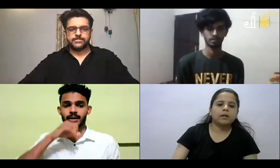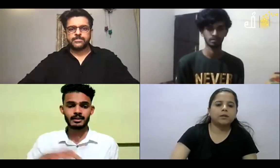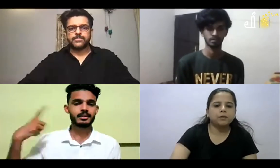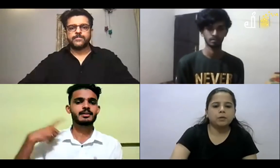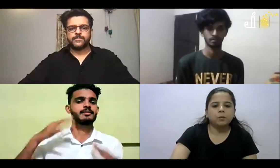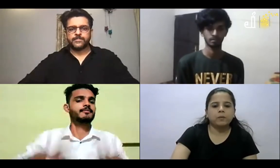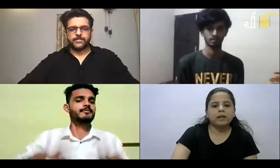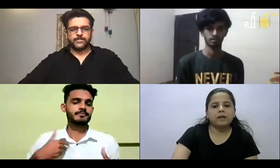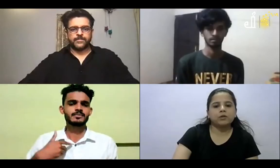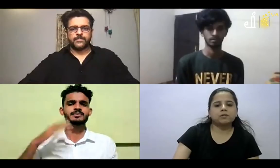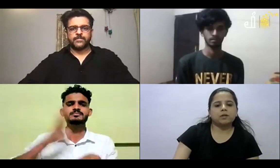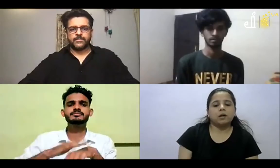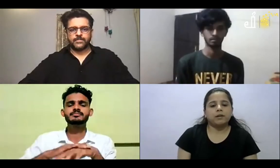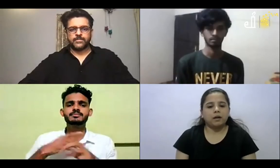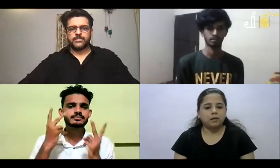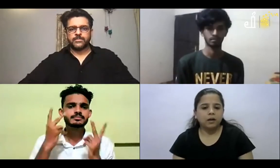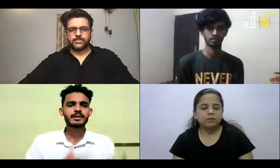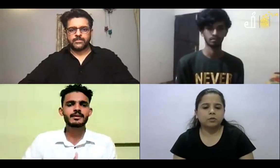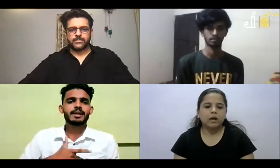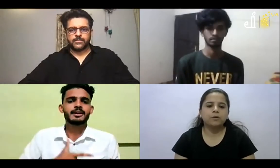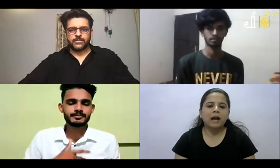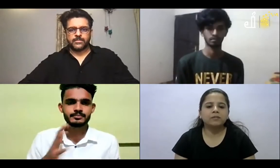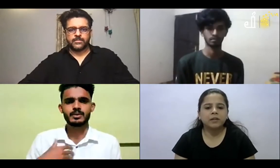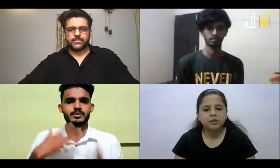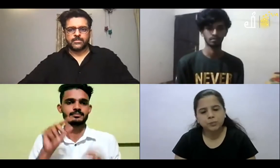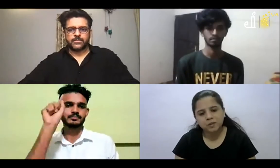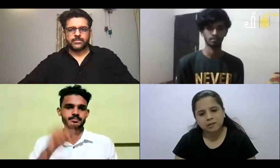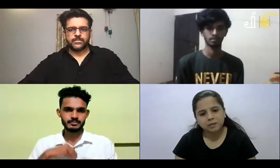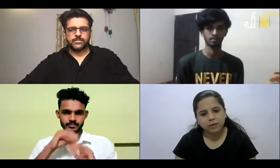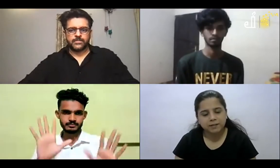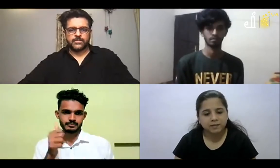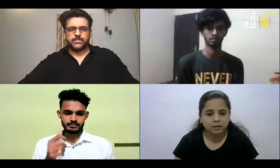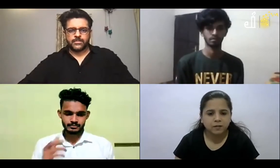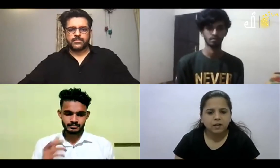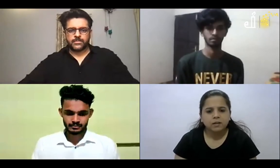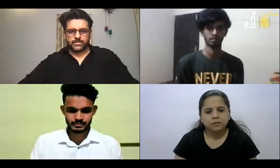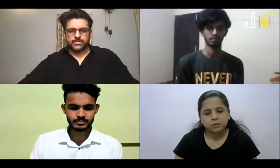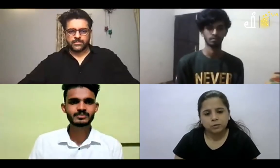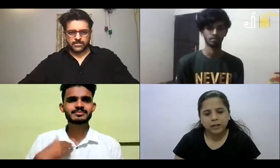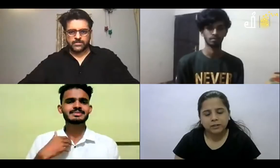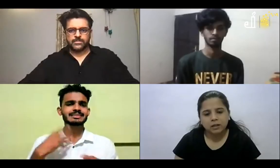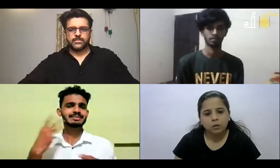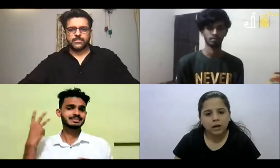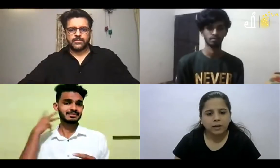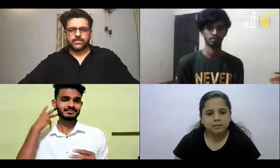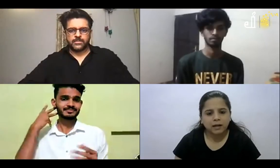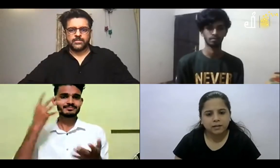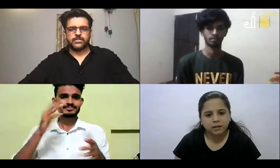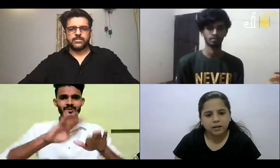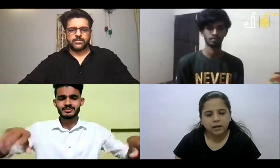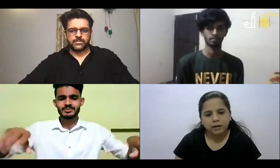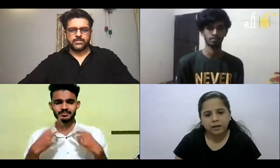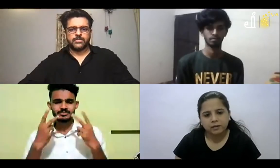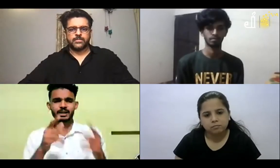So earlier, when I was young, so I do have the leadership skills in myself. So that's how I